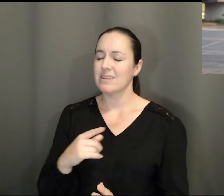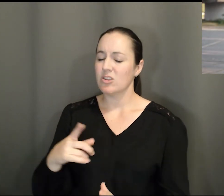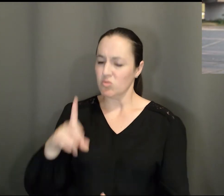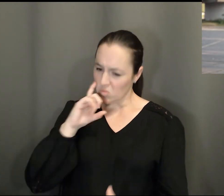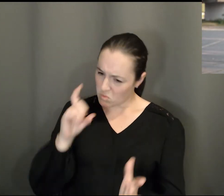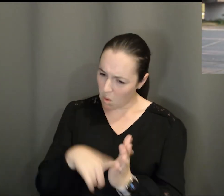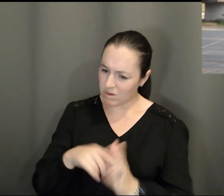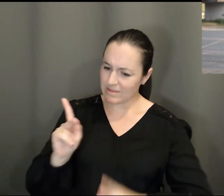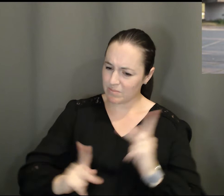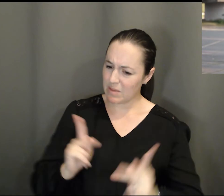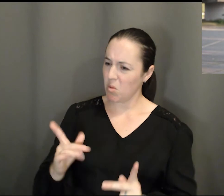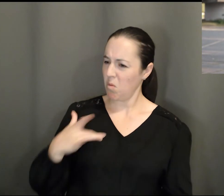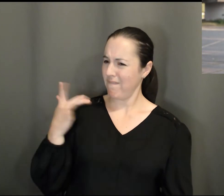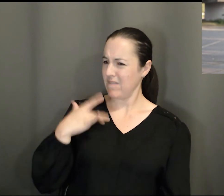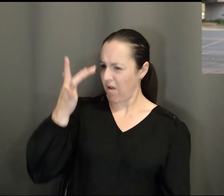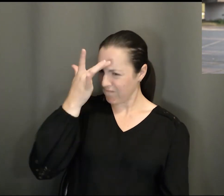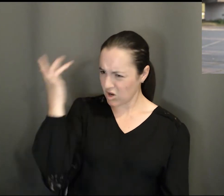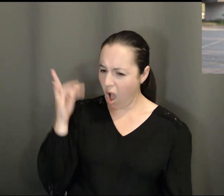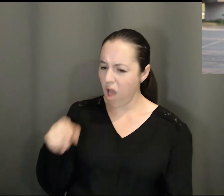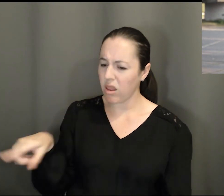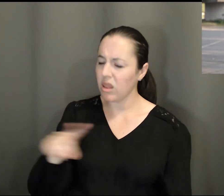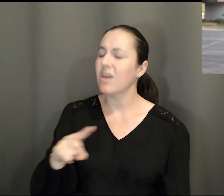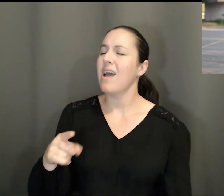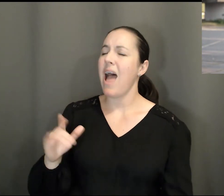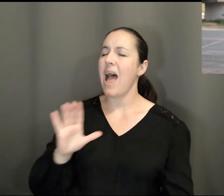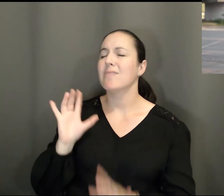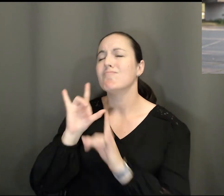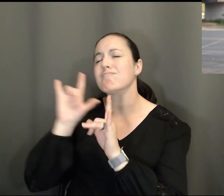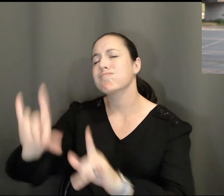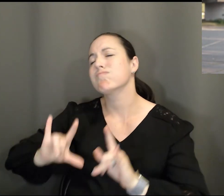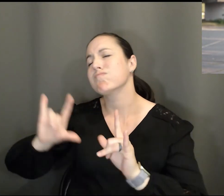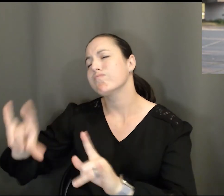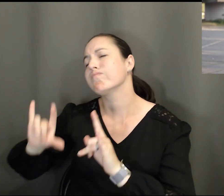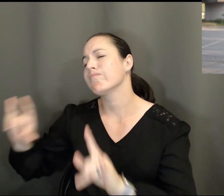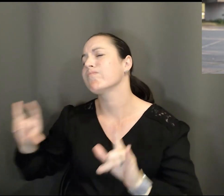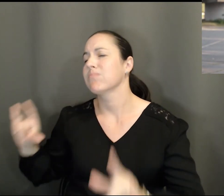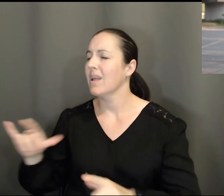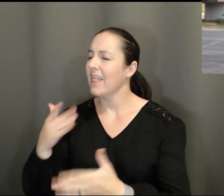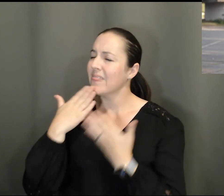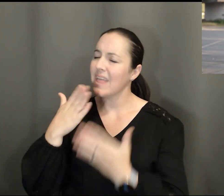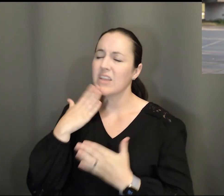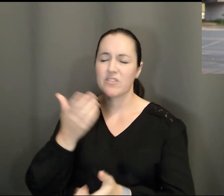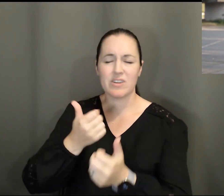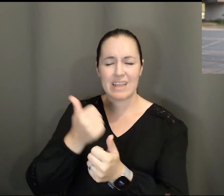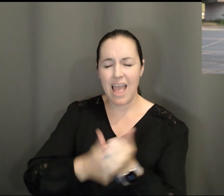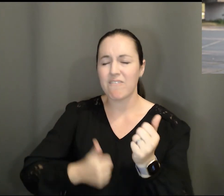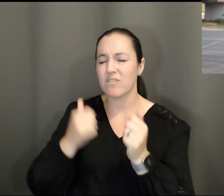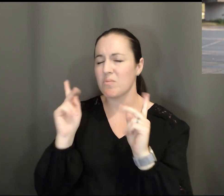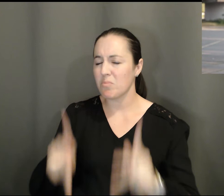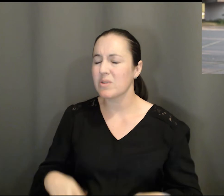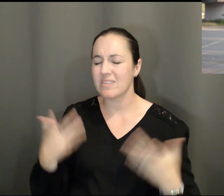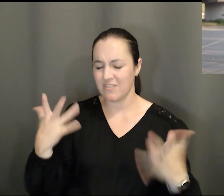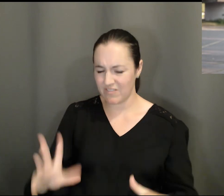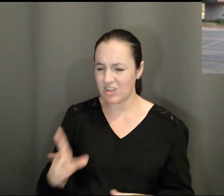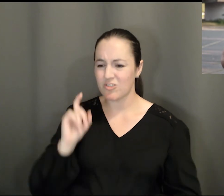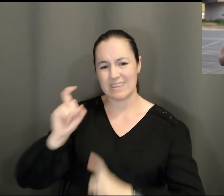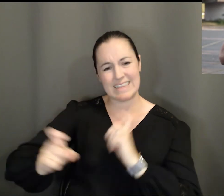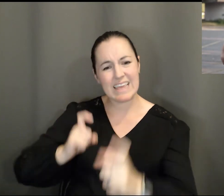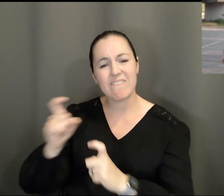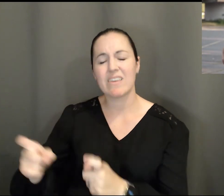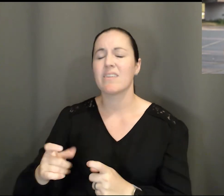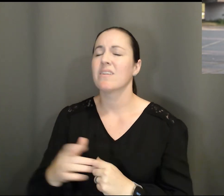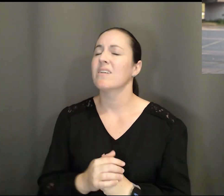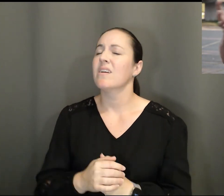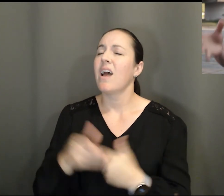you would continue to allow us to see those who feel unloved, see those who have been forgotten, God, and pour your love into them, Heavenly Father. We thank you, God, for each